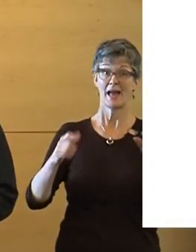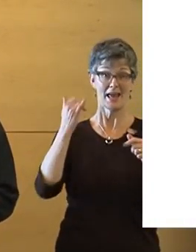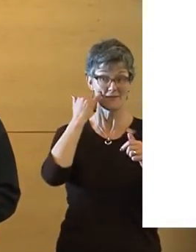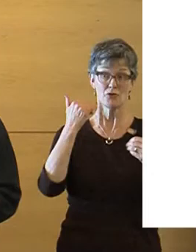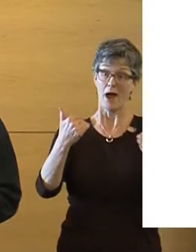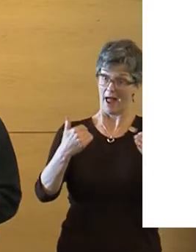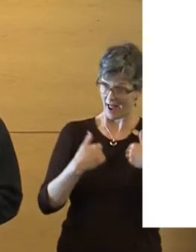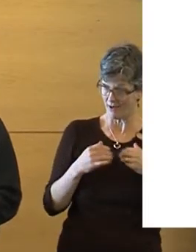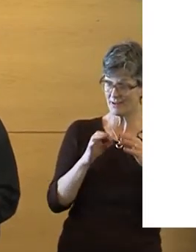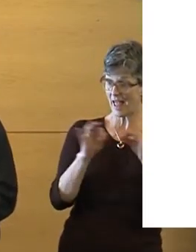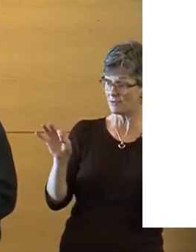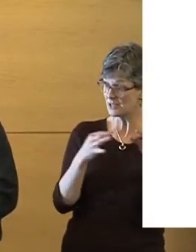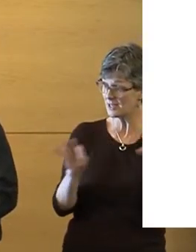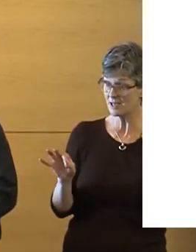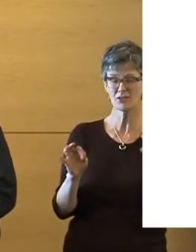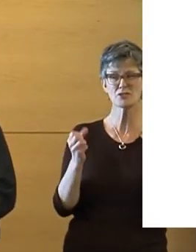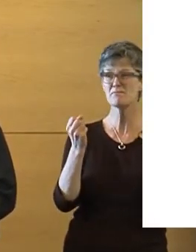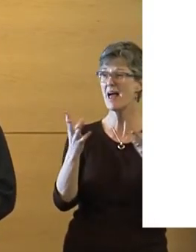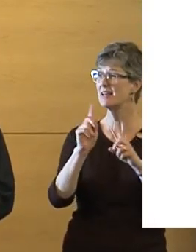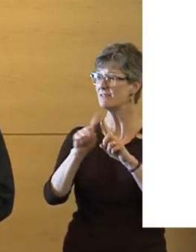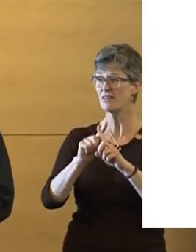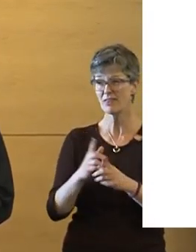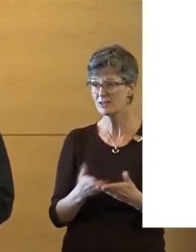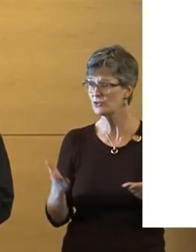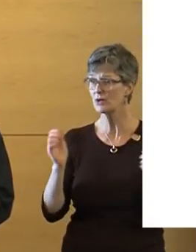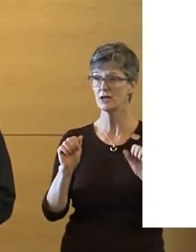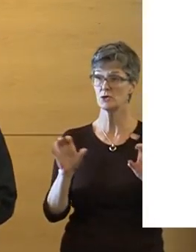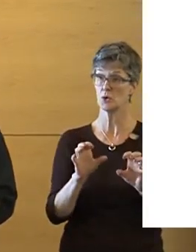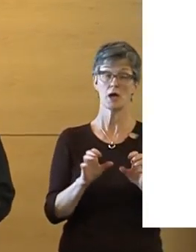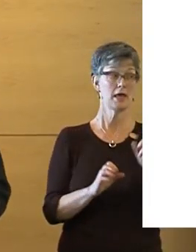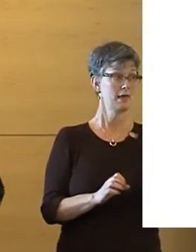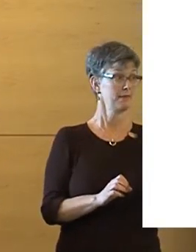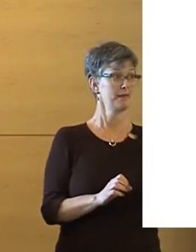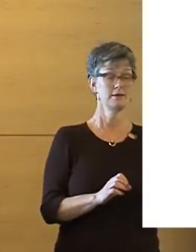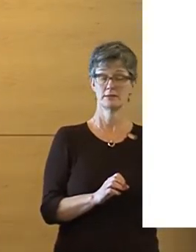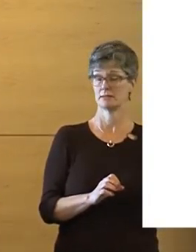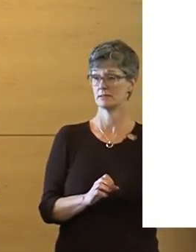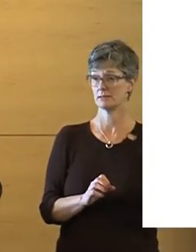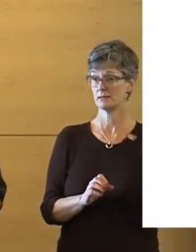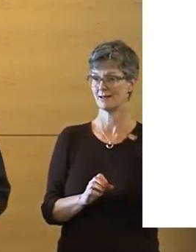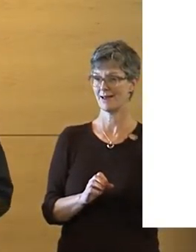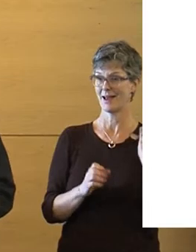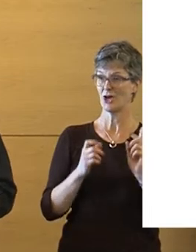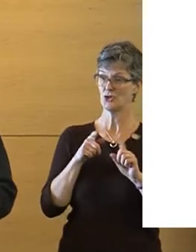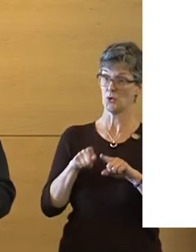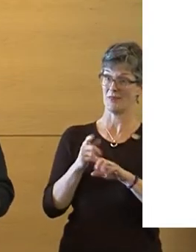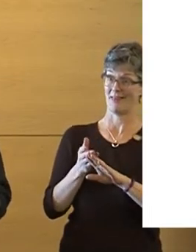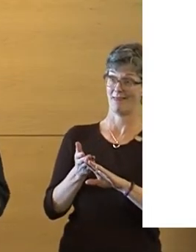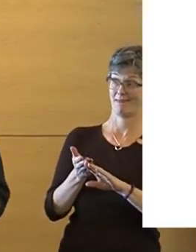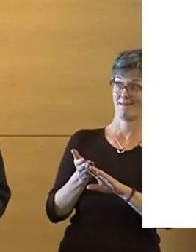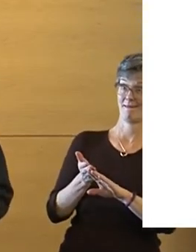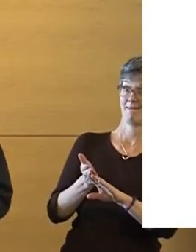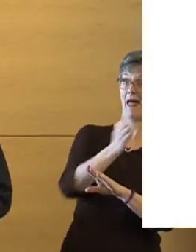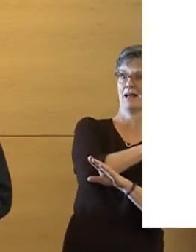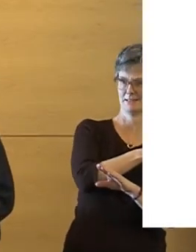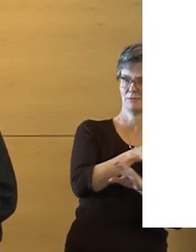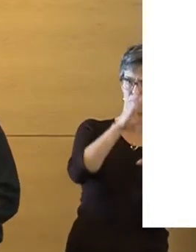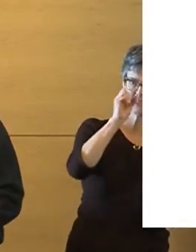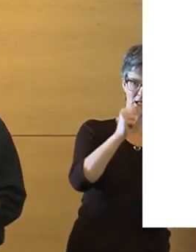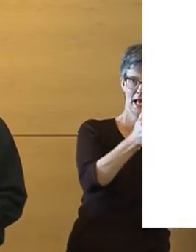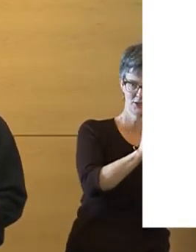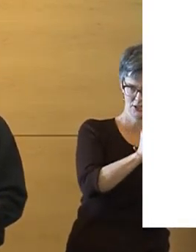So the screenshot I have here shows the many other applications of captioning, that there's so many things that you